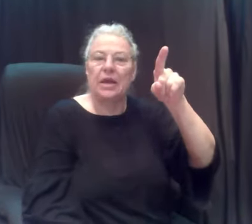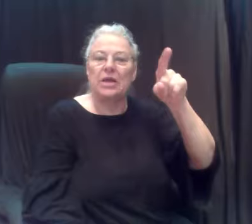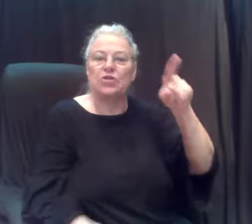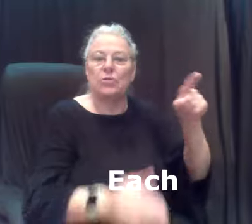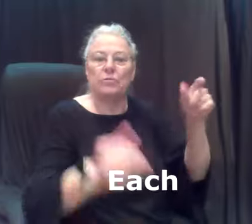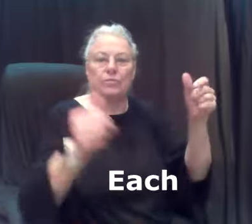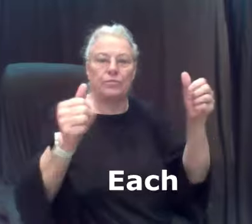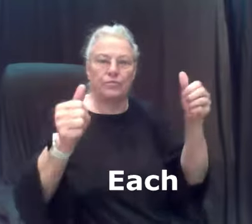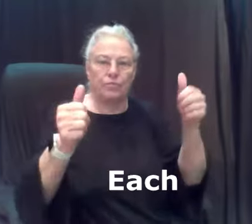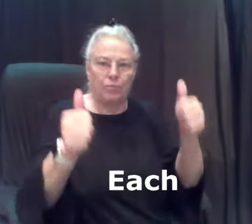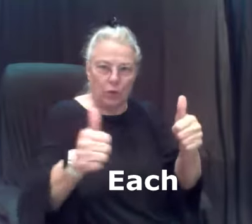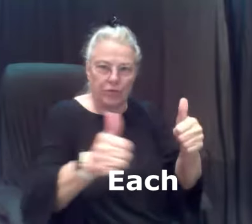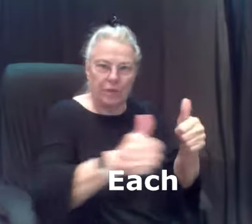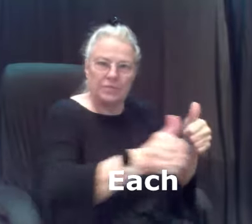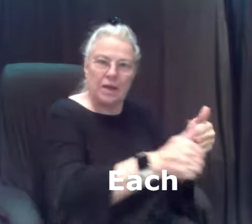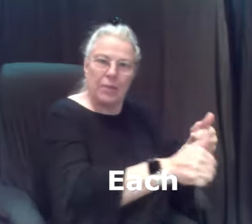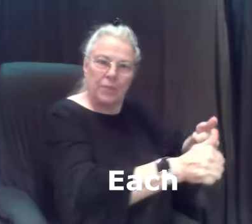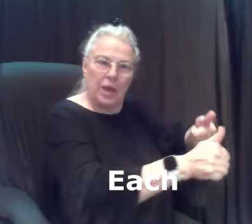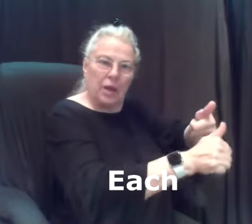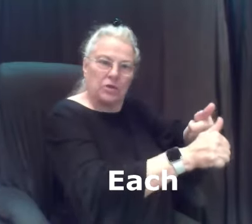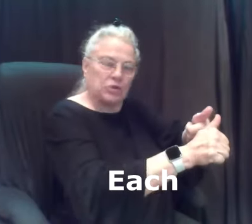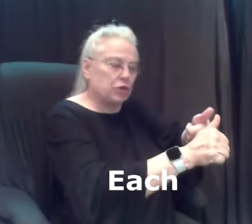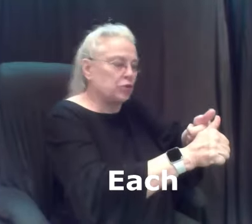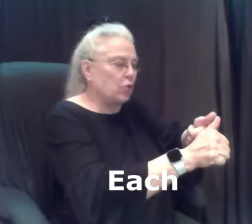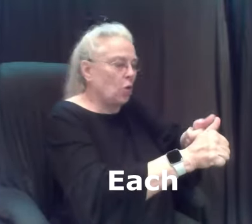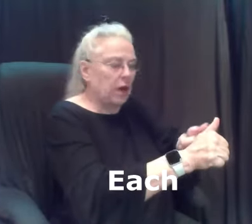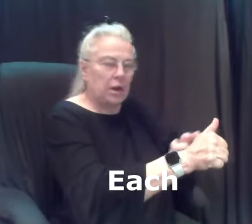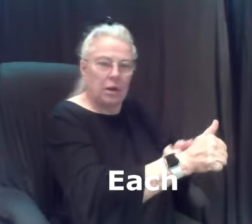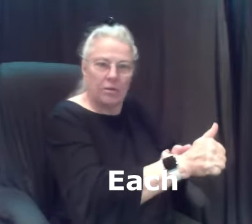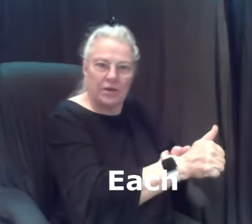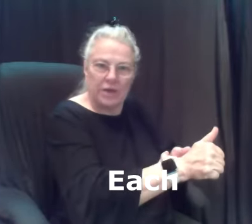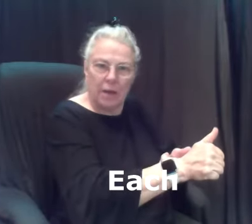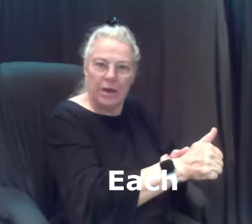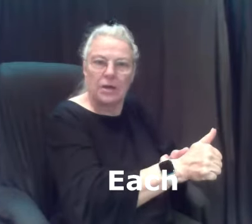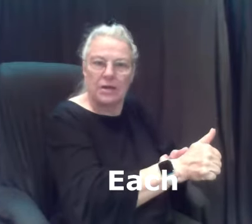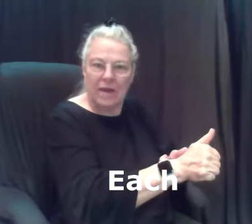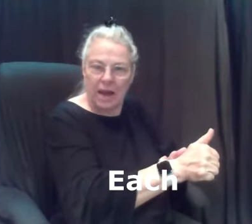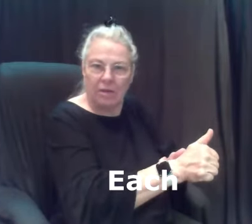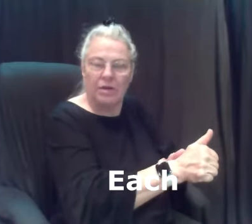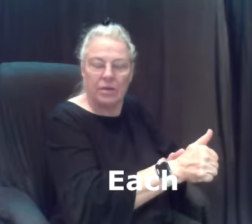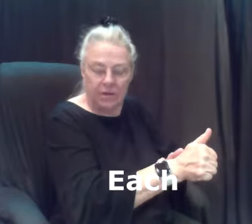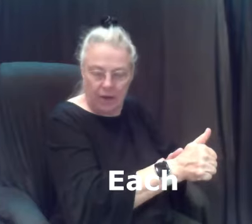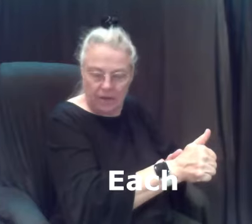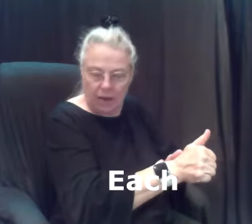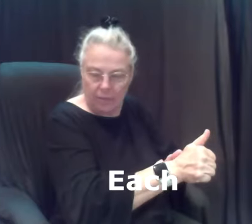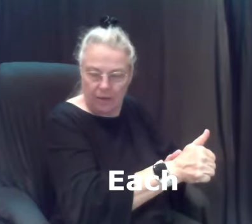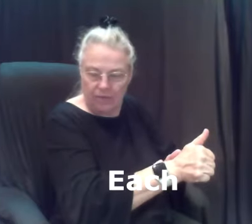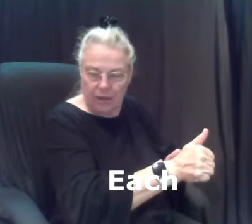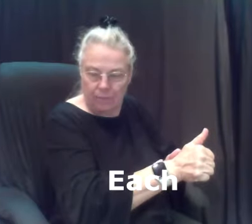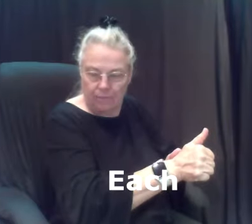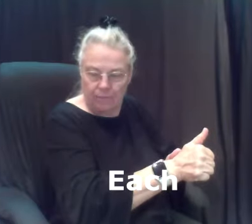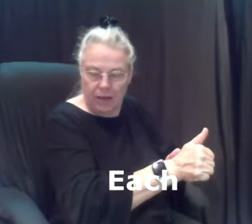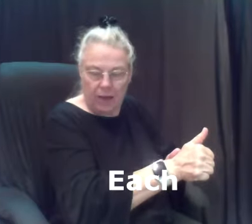each, both thumbs up, stroking the dominant down the non-dominant thumb.